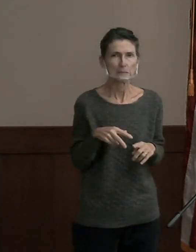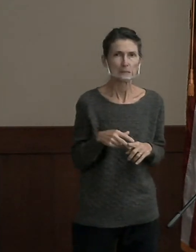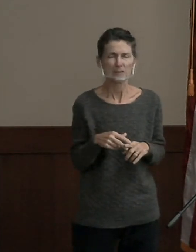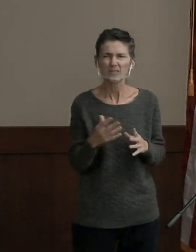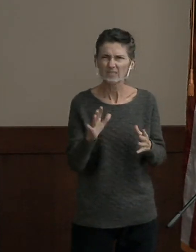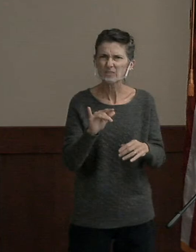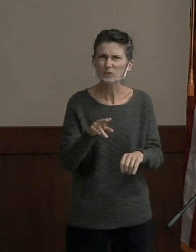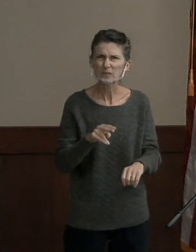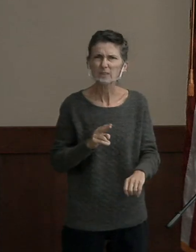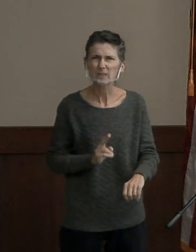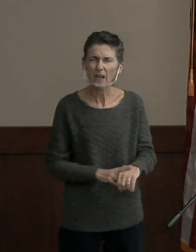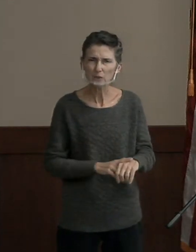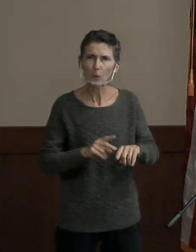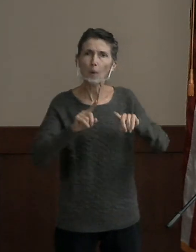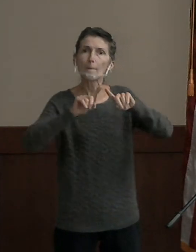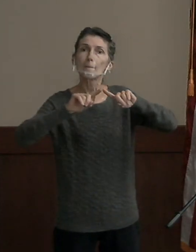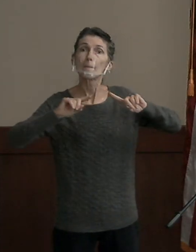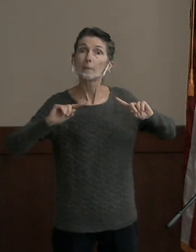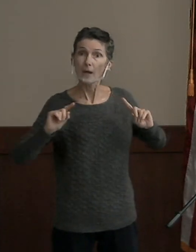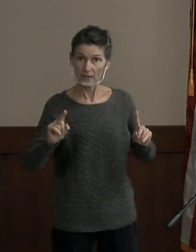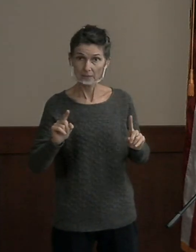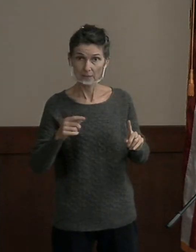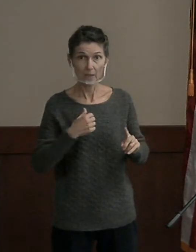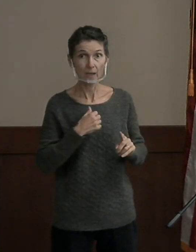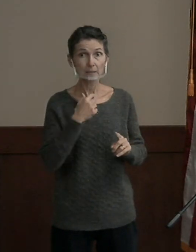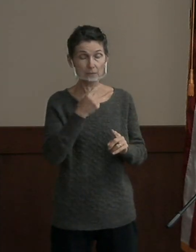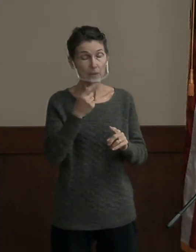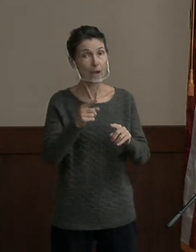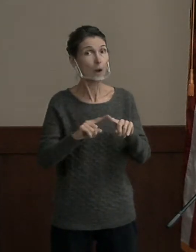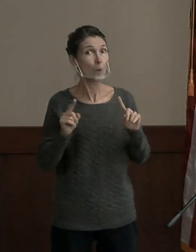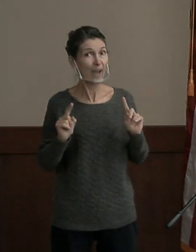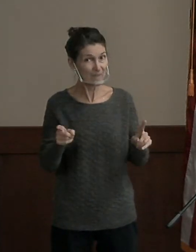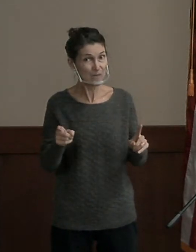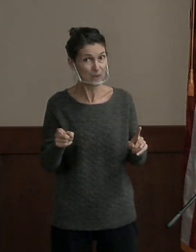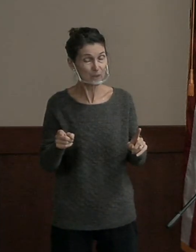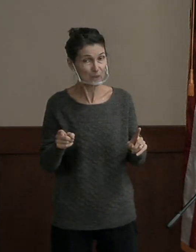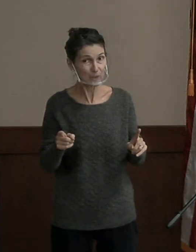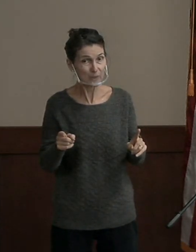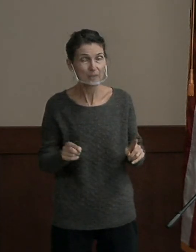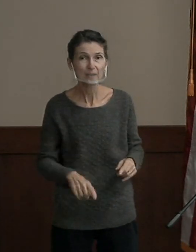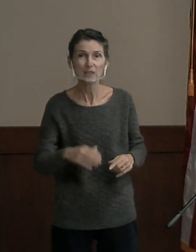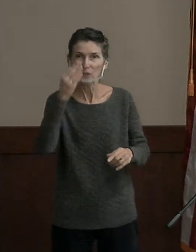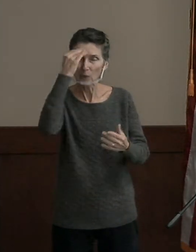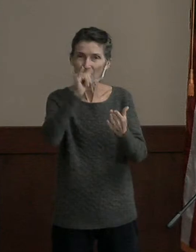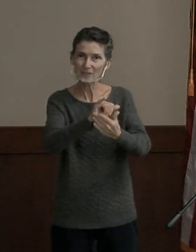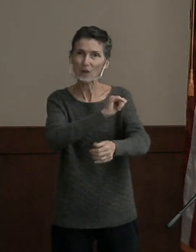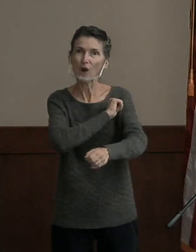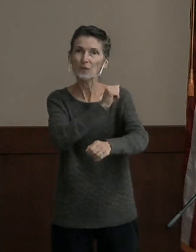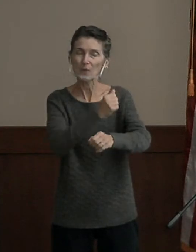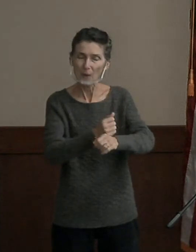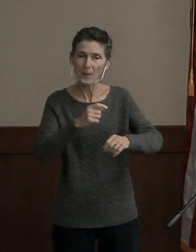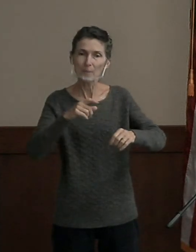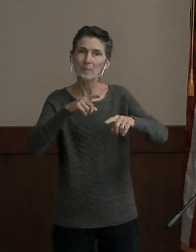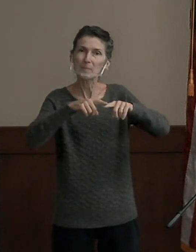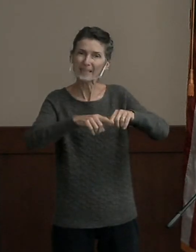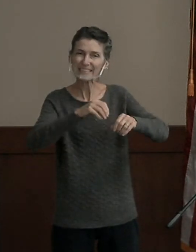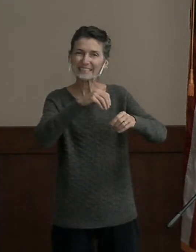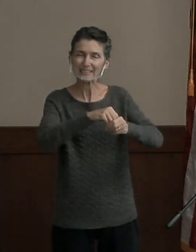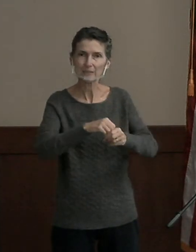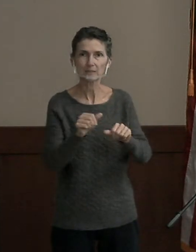only natural. However, and I repeat, however, know that this authorization is based in